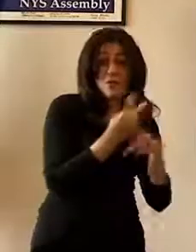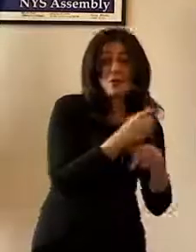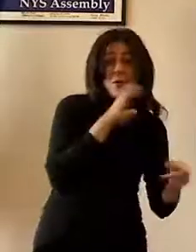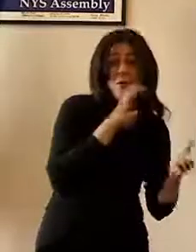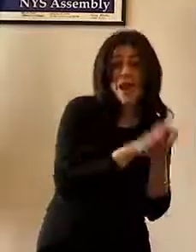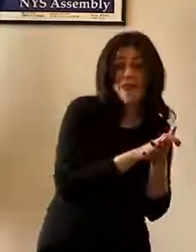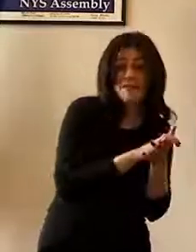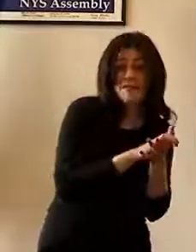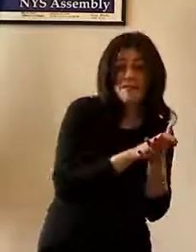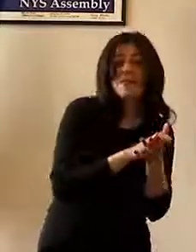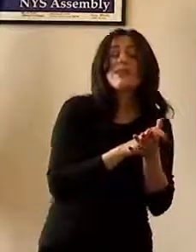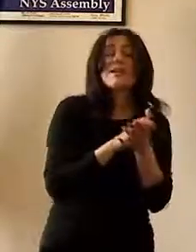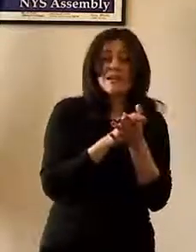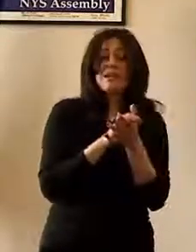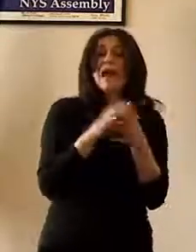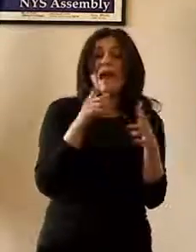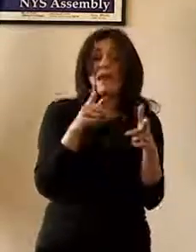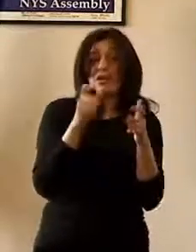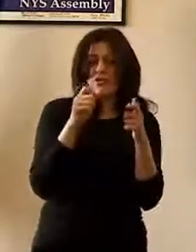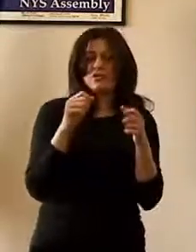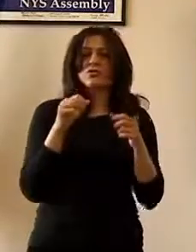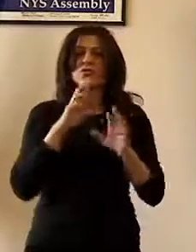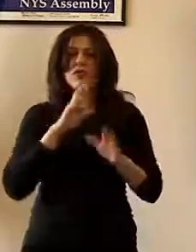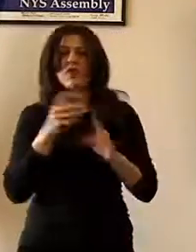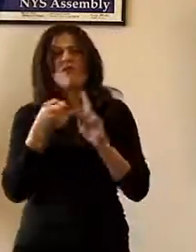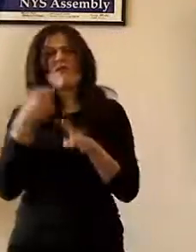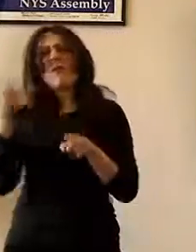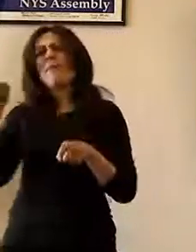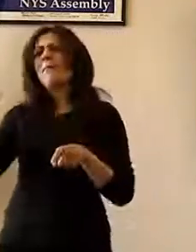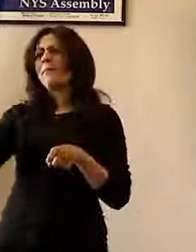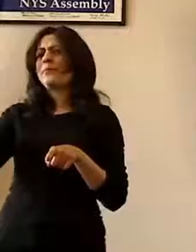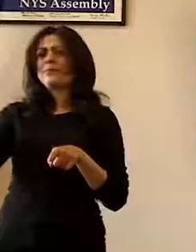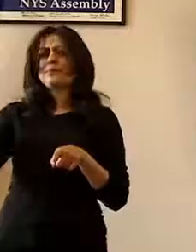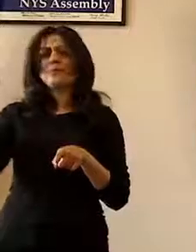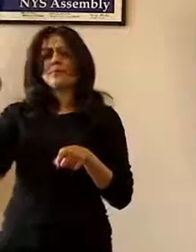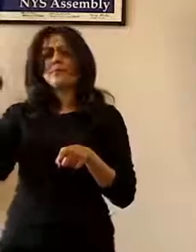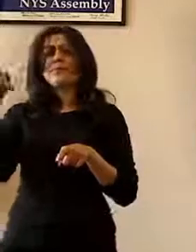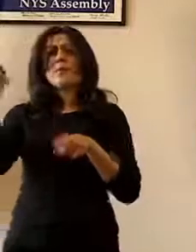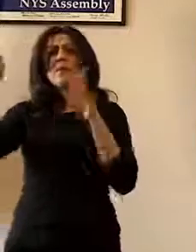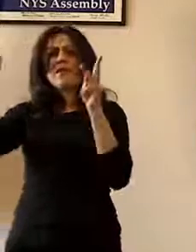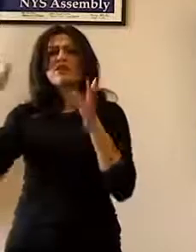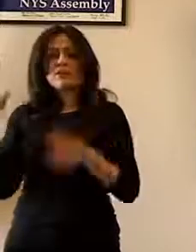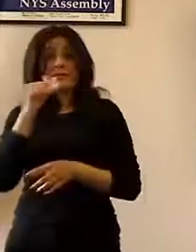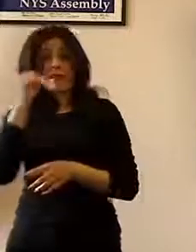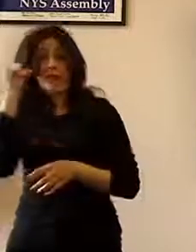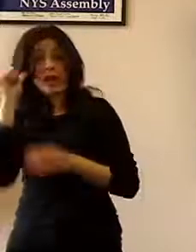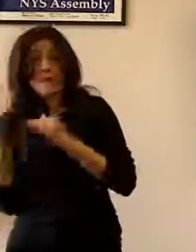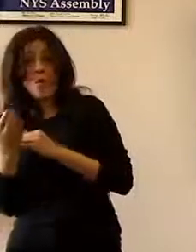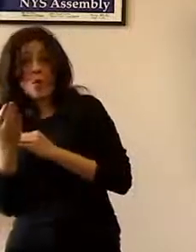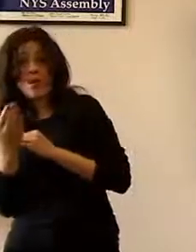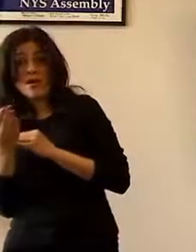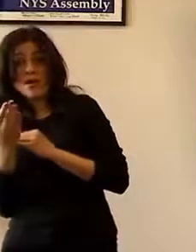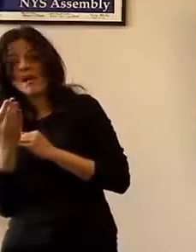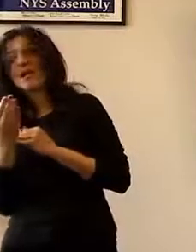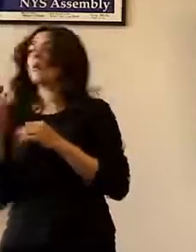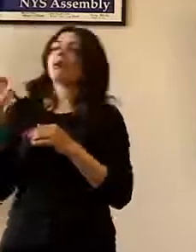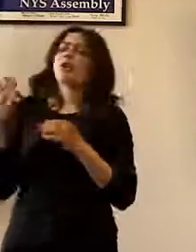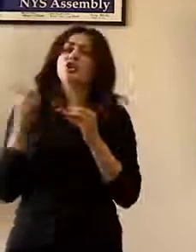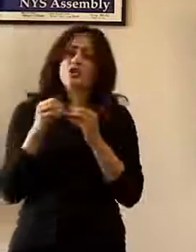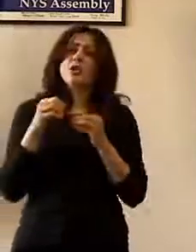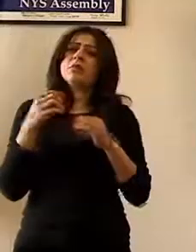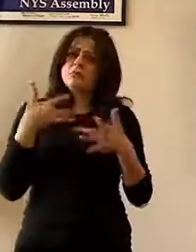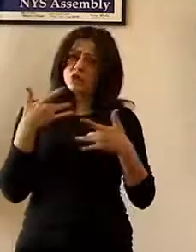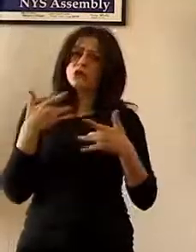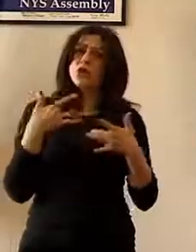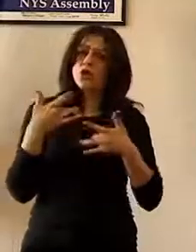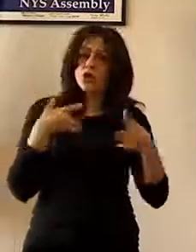the initial reaction and the commentary from professionals yesterday morning was, to be somewhat